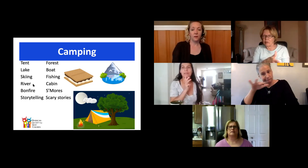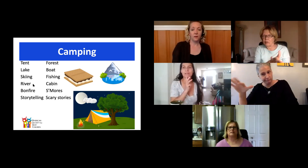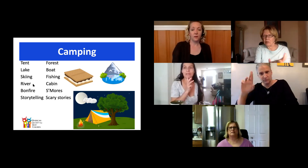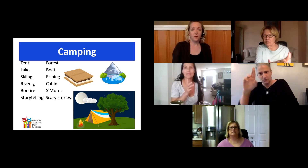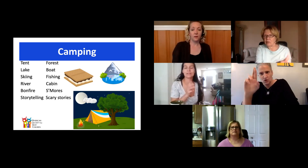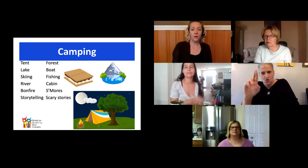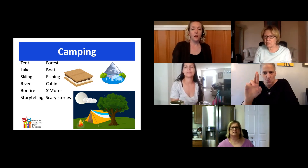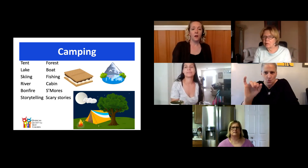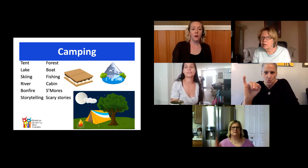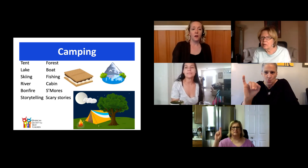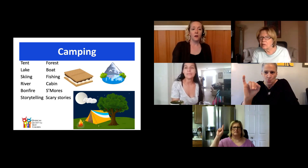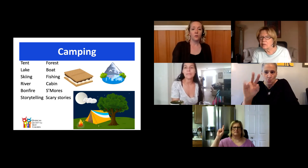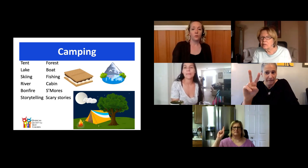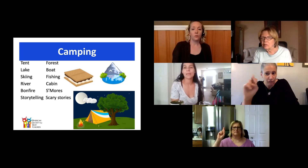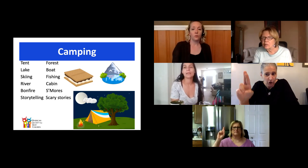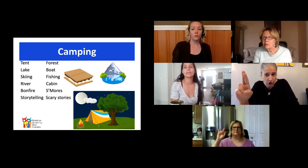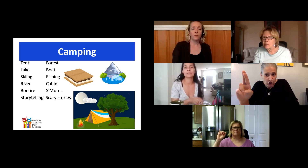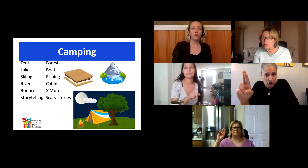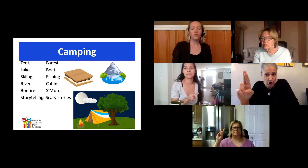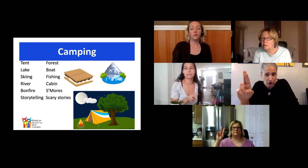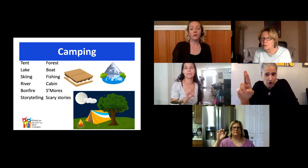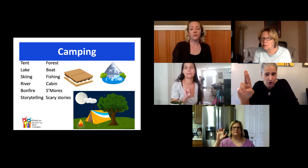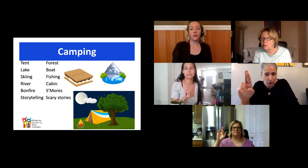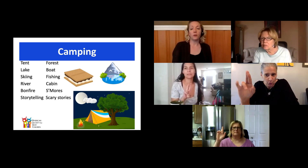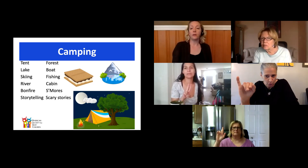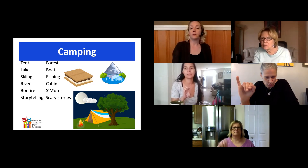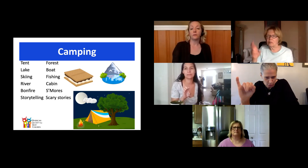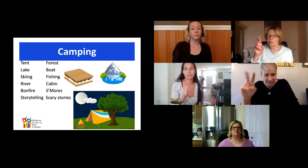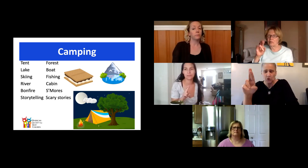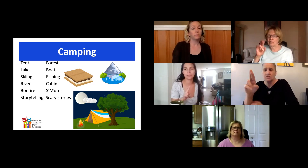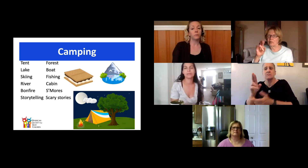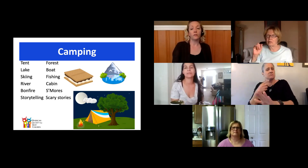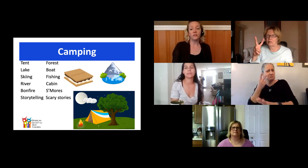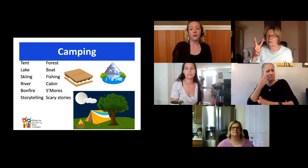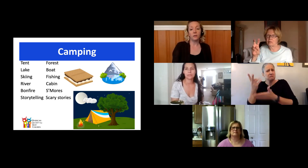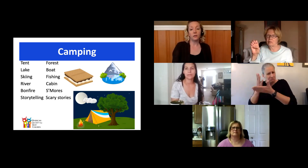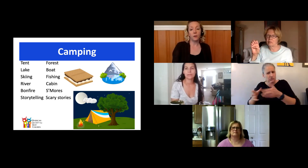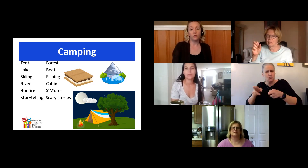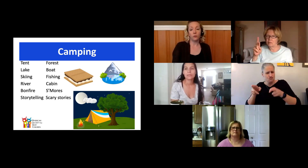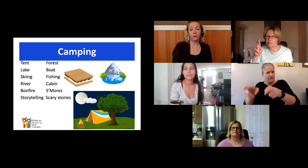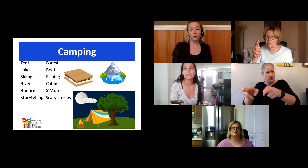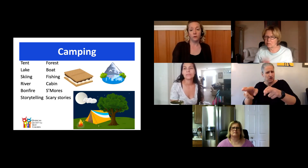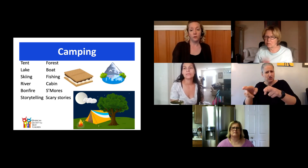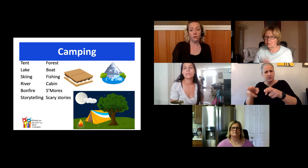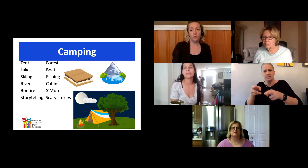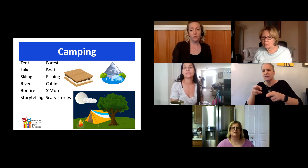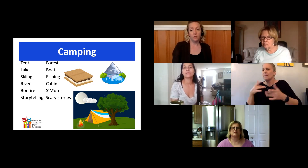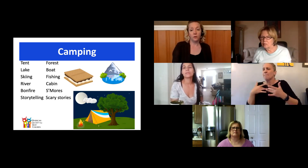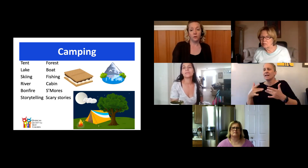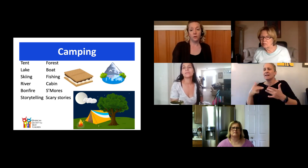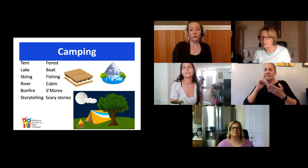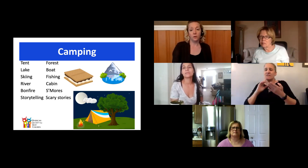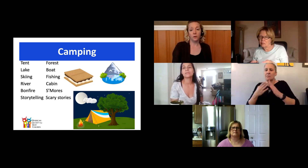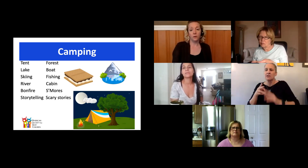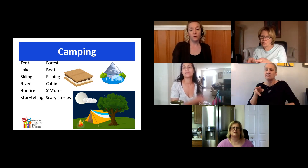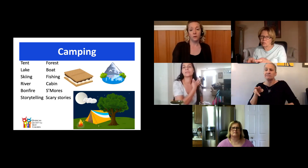River, 2 signs for that really. Oftentimes it's spelled river. Okay. And you see some people doing